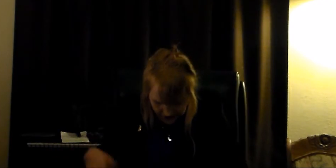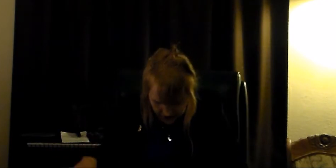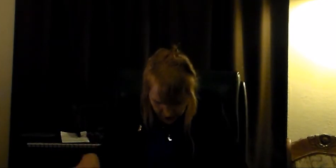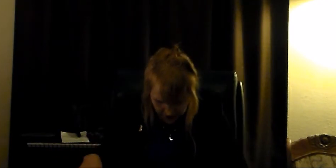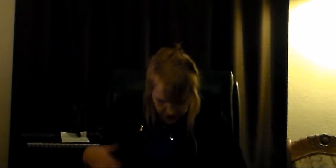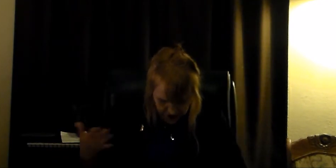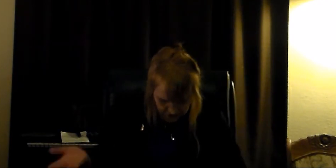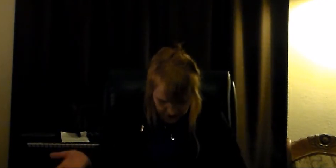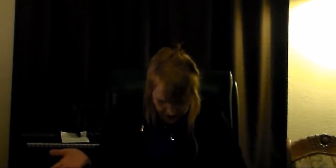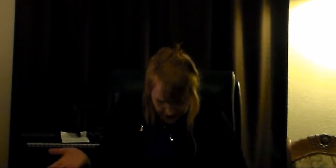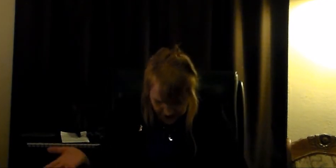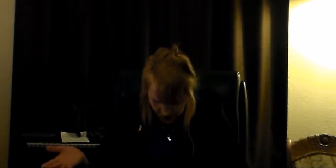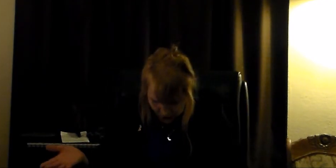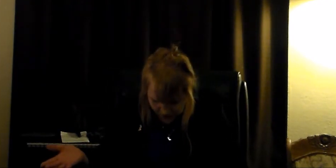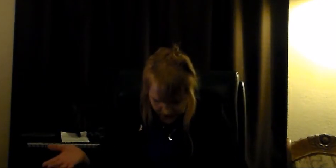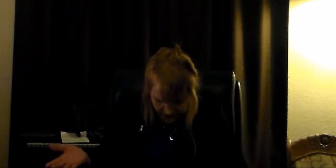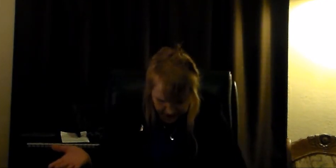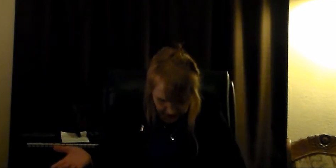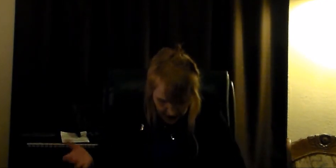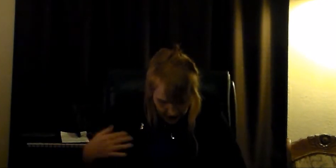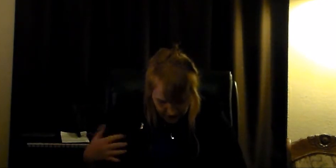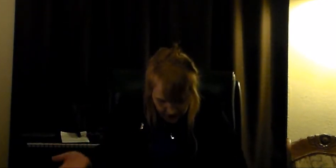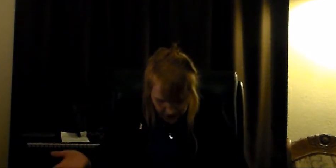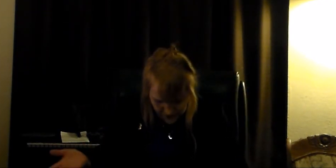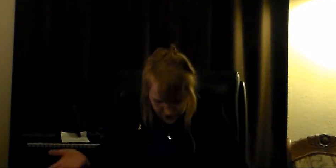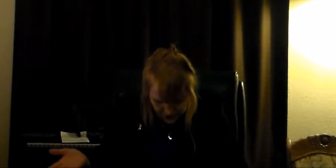taking donations for kids' clothing. Their number is